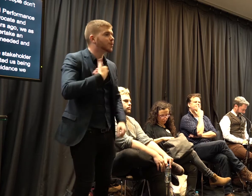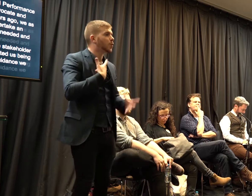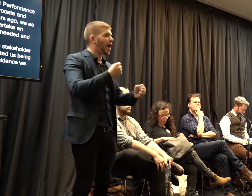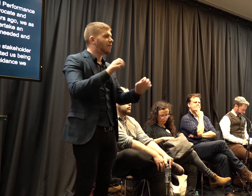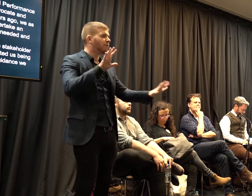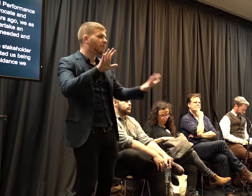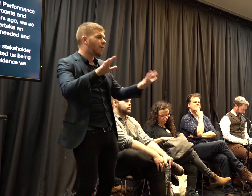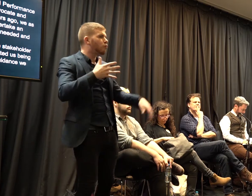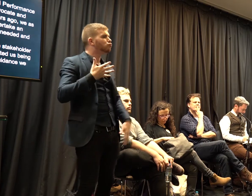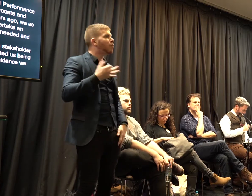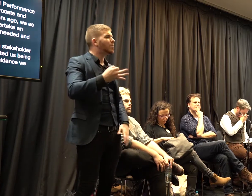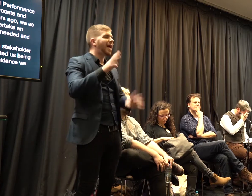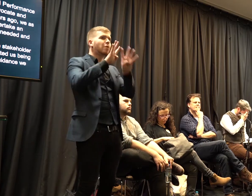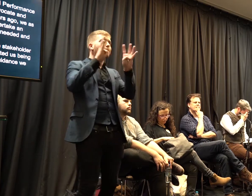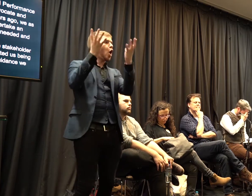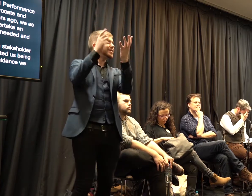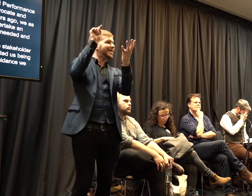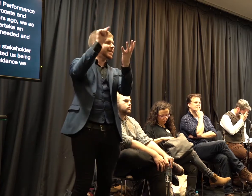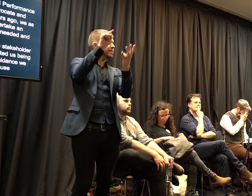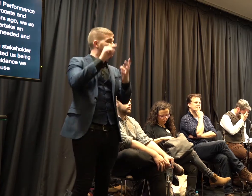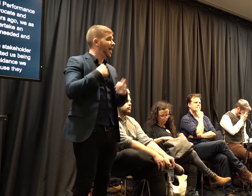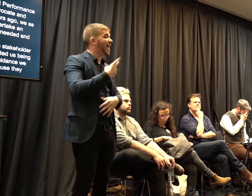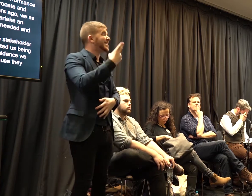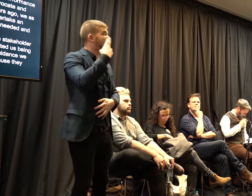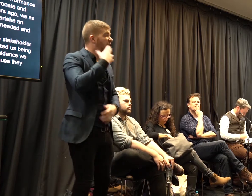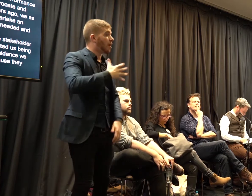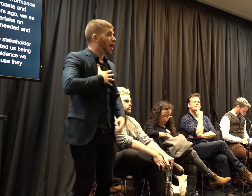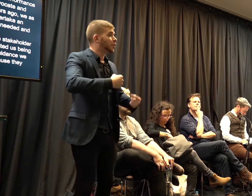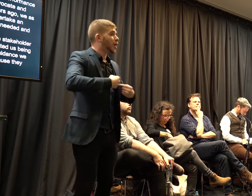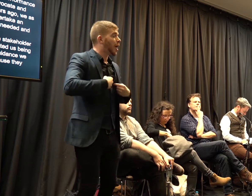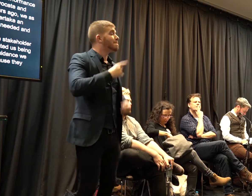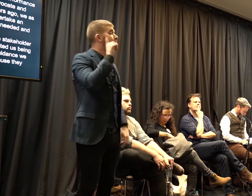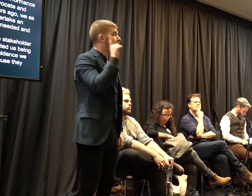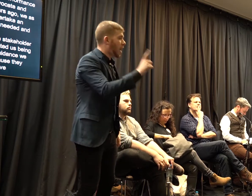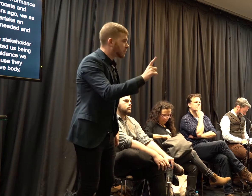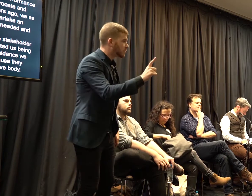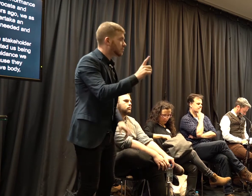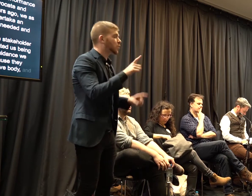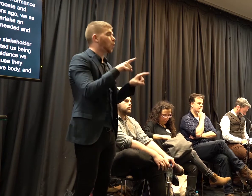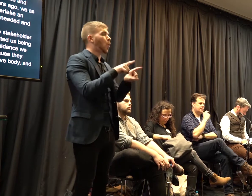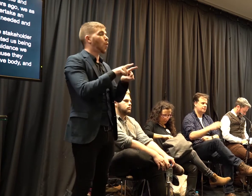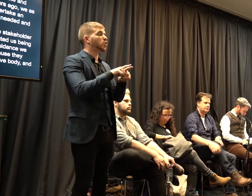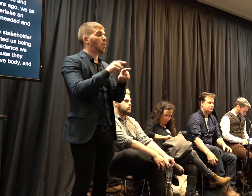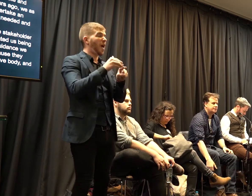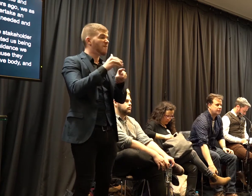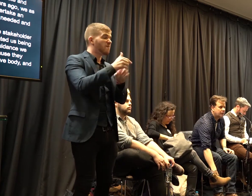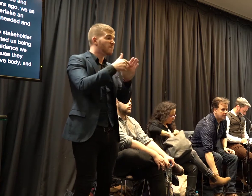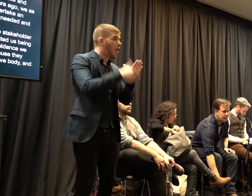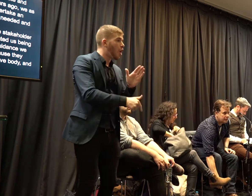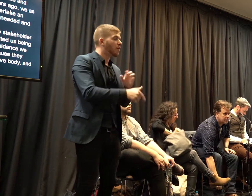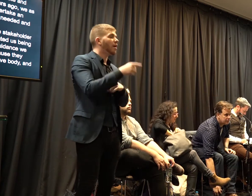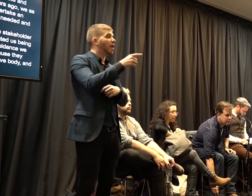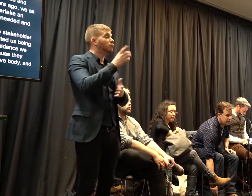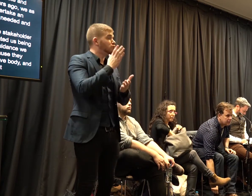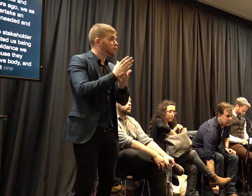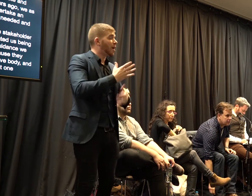of representative body. And then deaf people liked us, but they also went one step further and said really